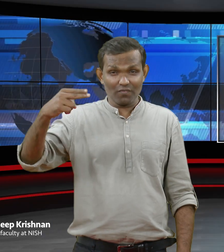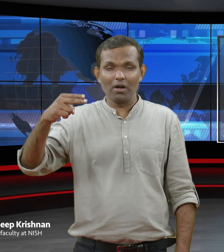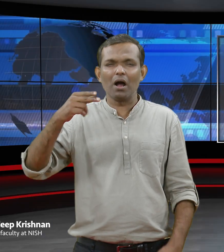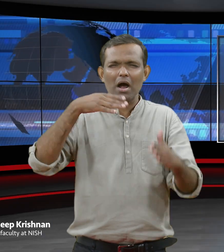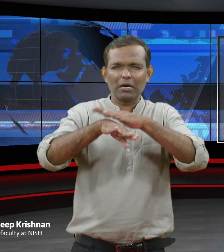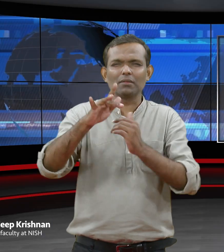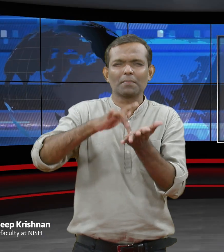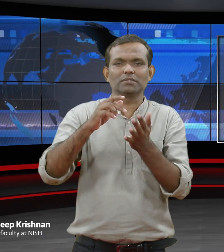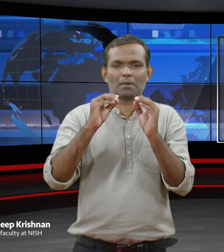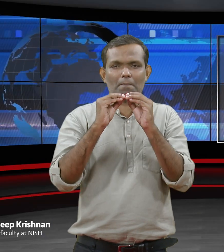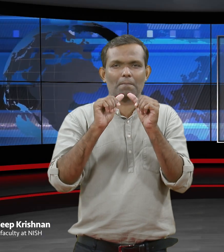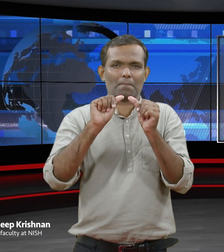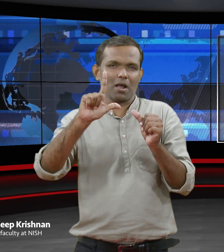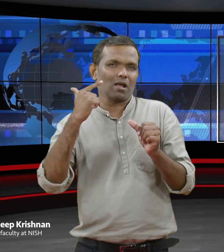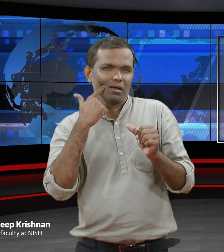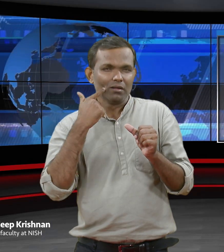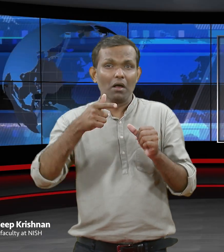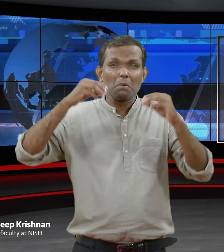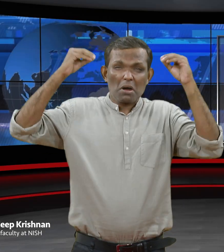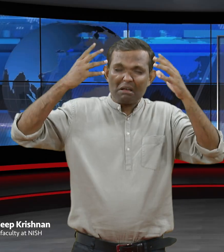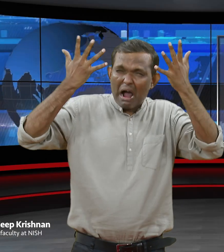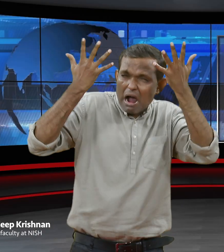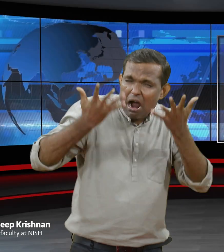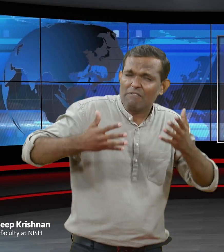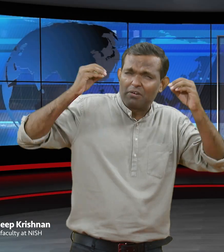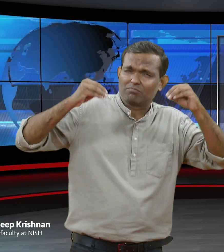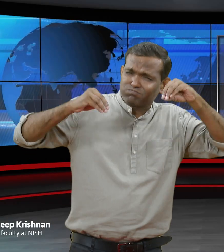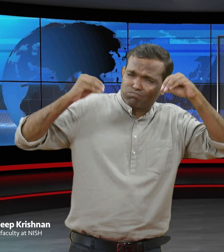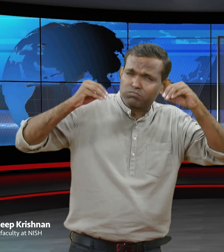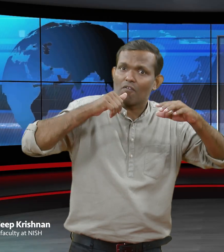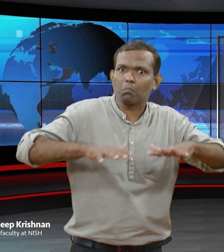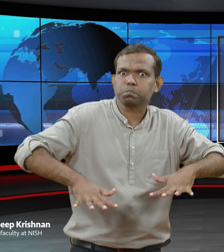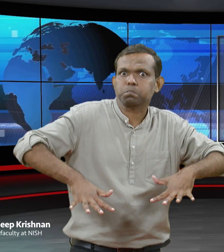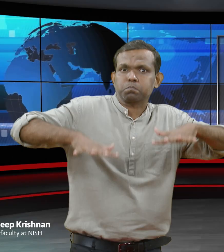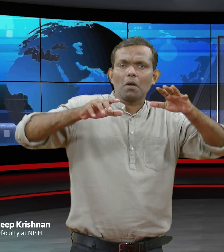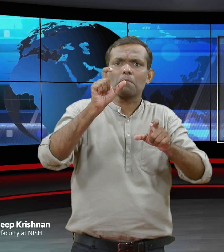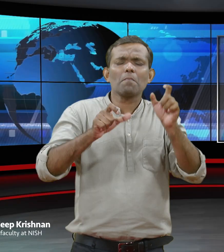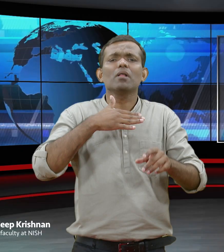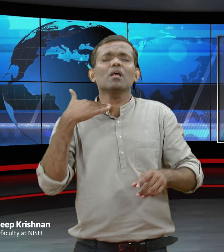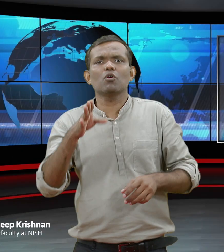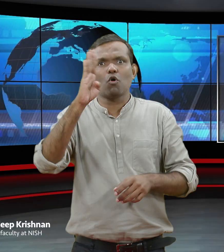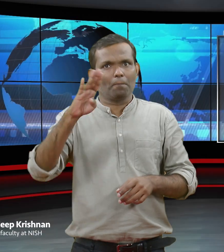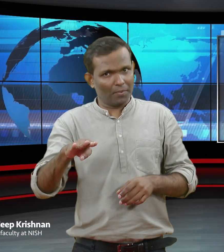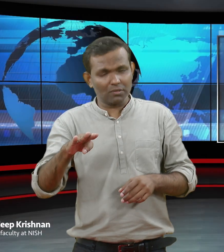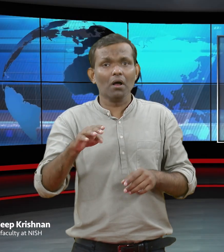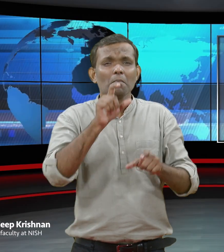On the island of Bali, Indonesia, heavy rains which started on September 9 caused severe flooding, killing at least